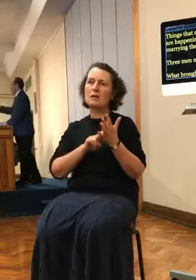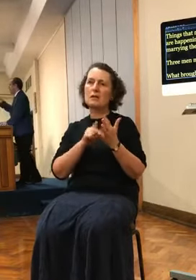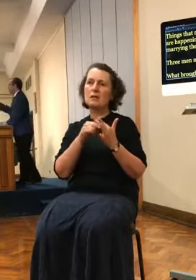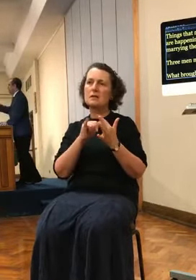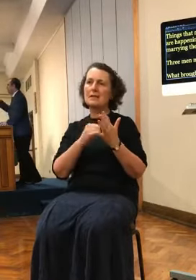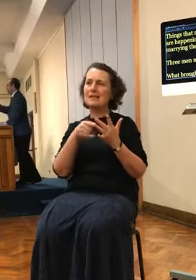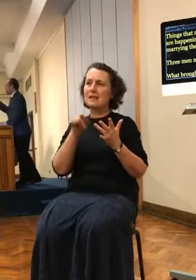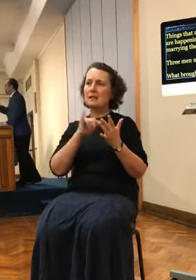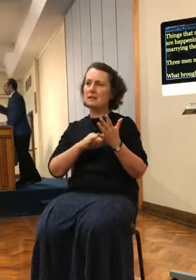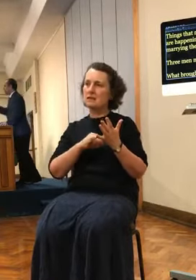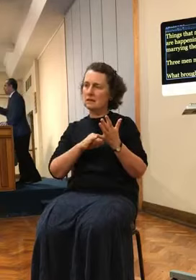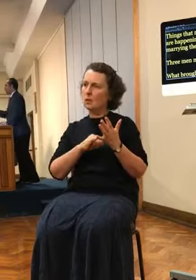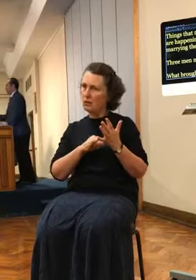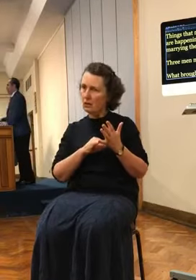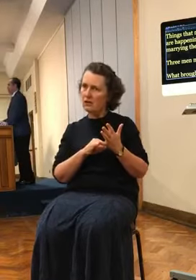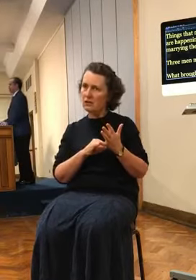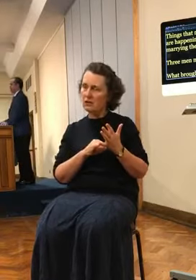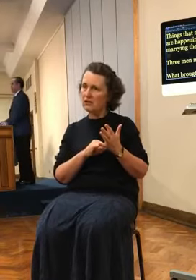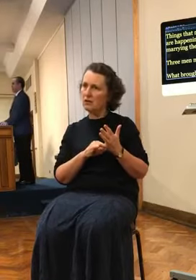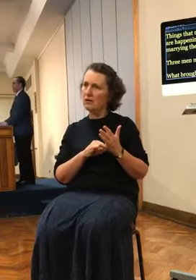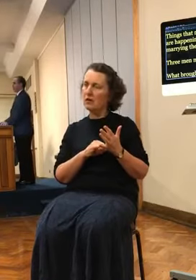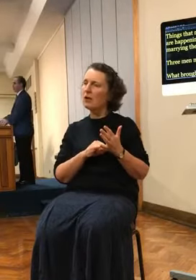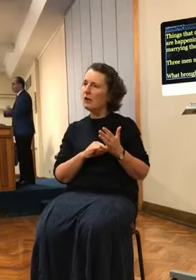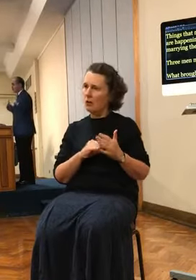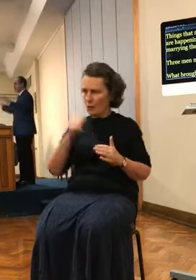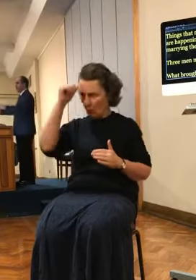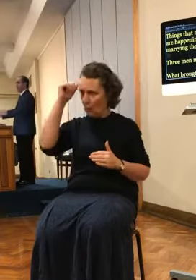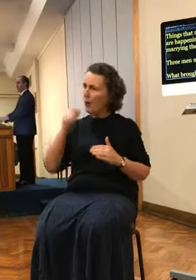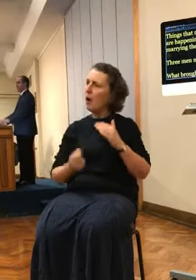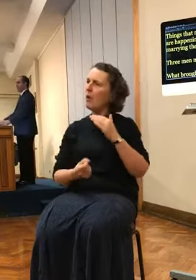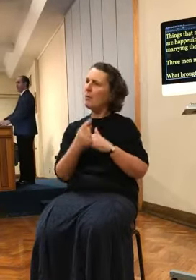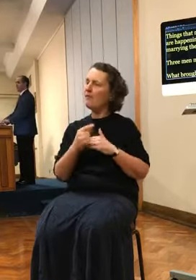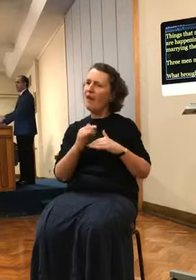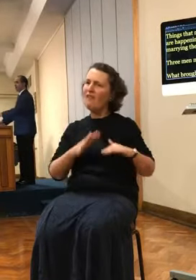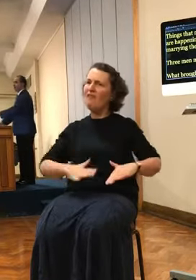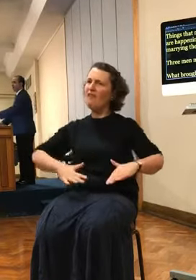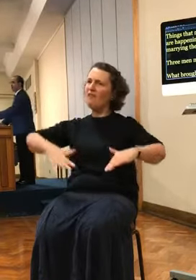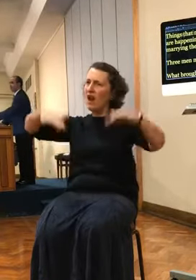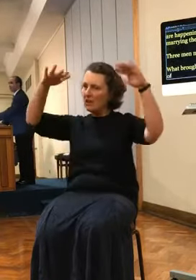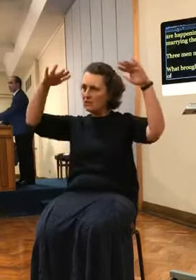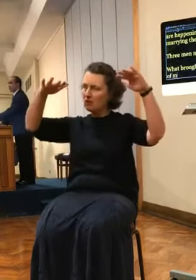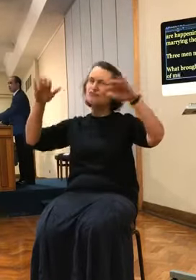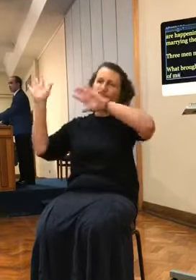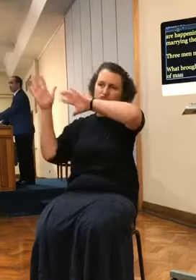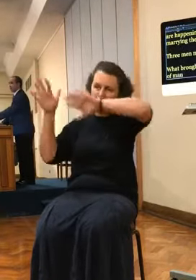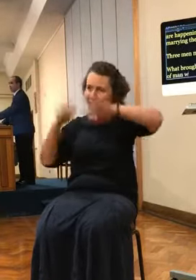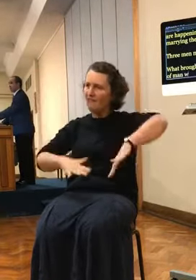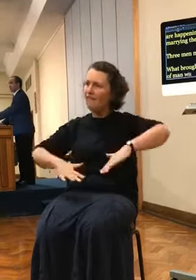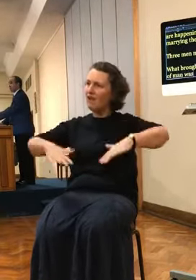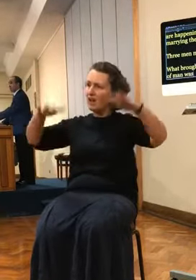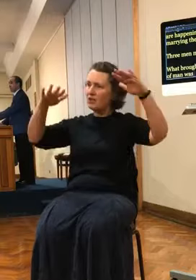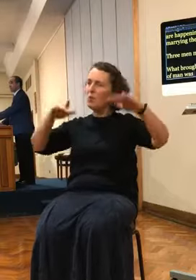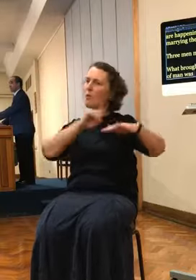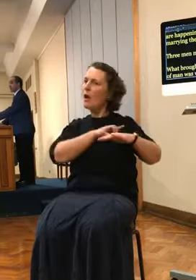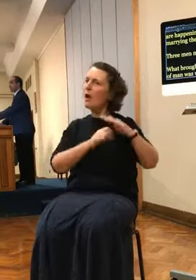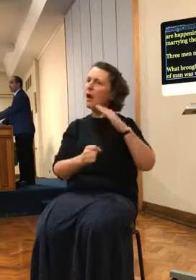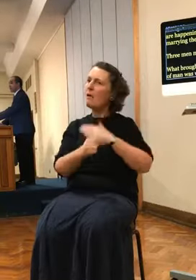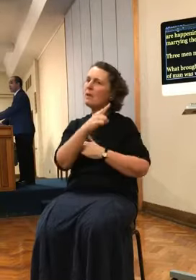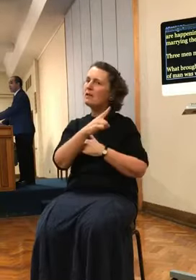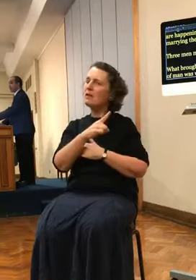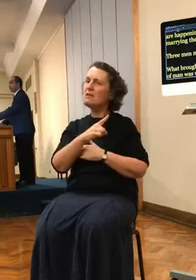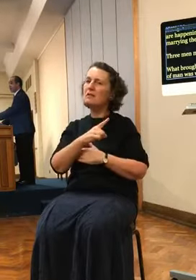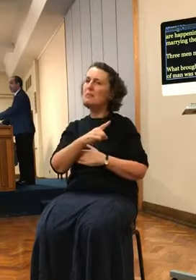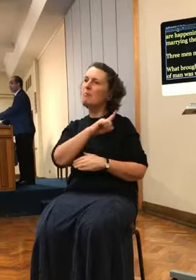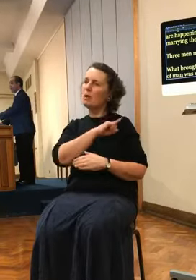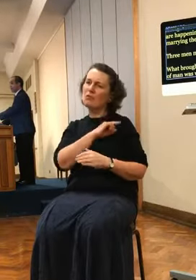of man was wicked. So the flood came. And Paul is telling us the days are evil